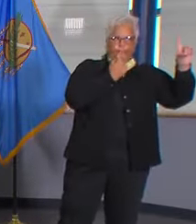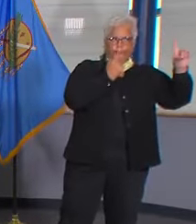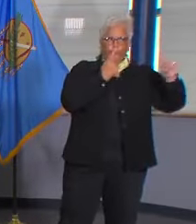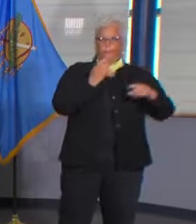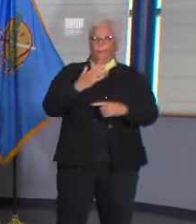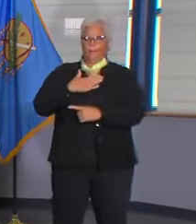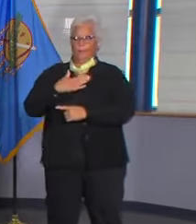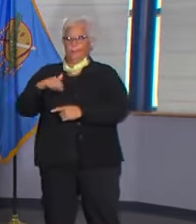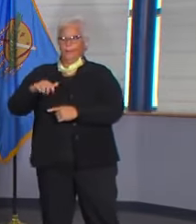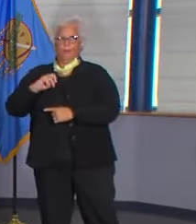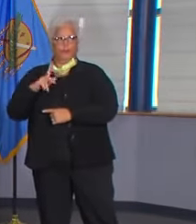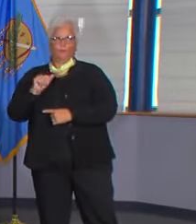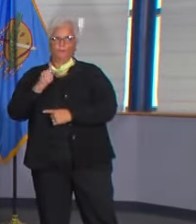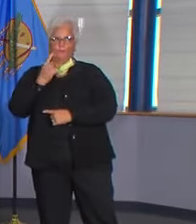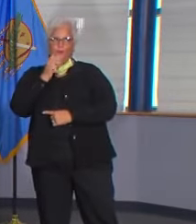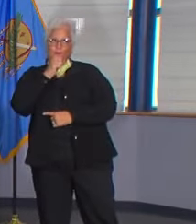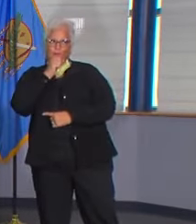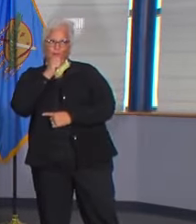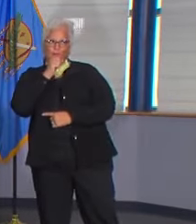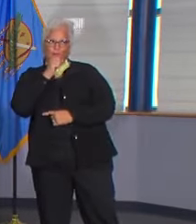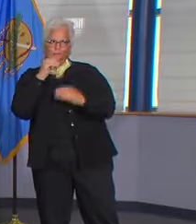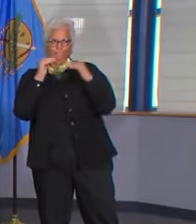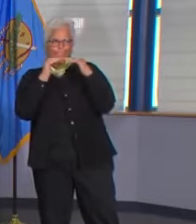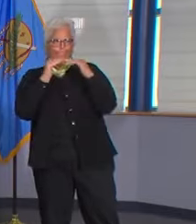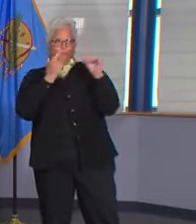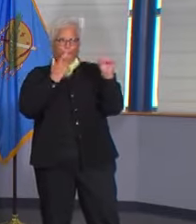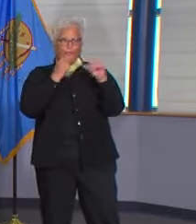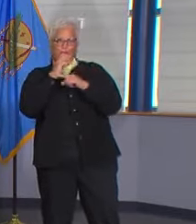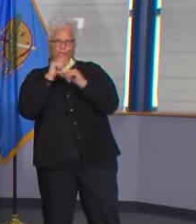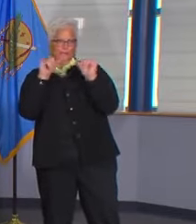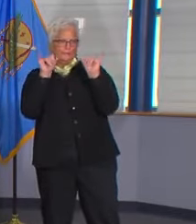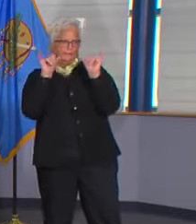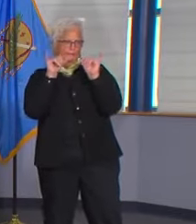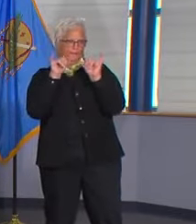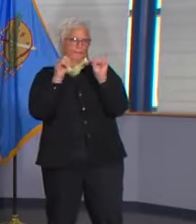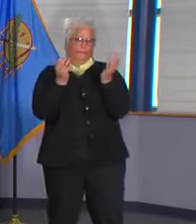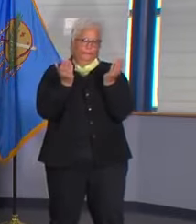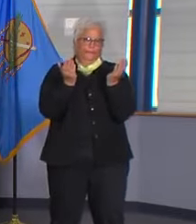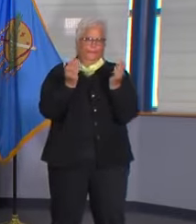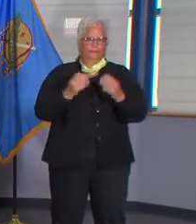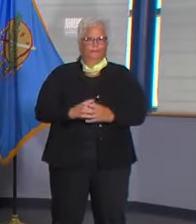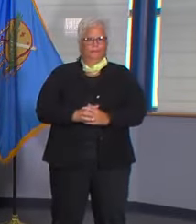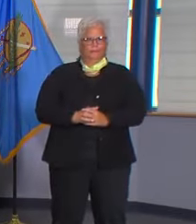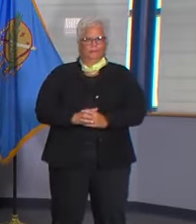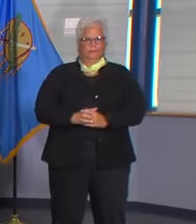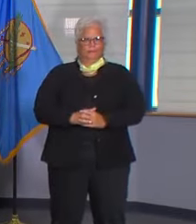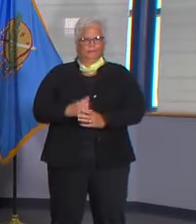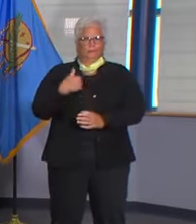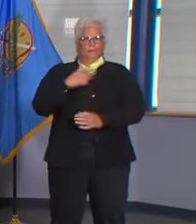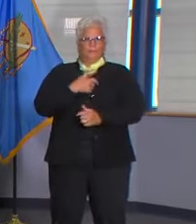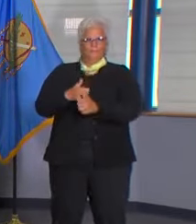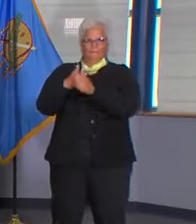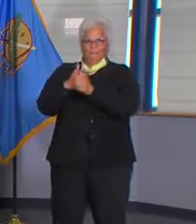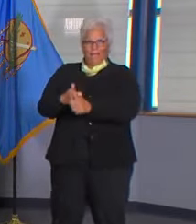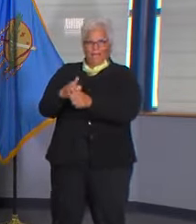and the data that we manage on the ground. Because, you know, it's still the state and federal government. I mean, they're a support system,